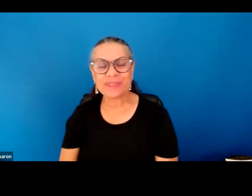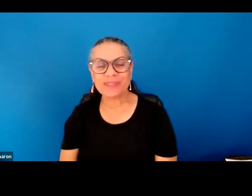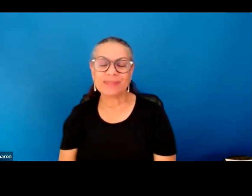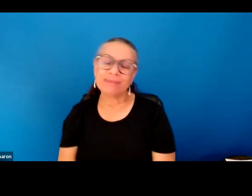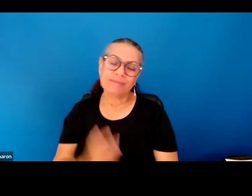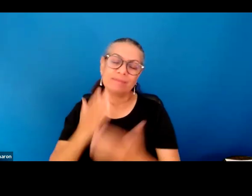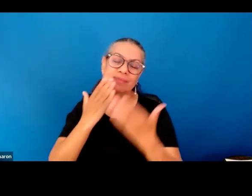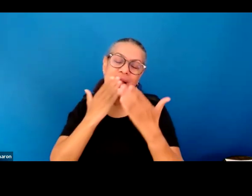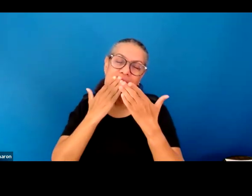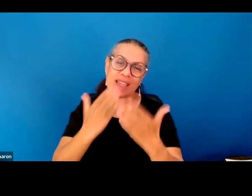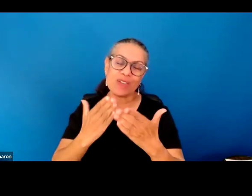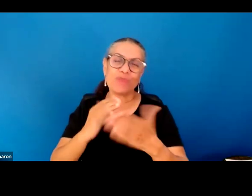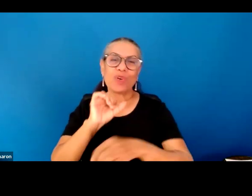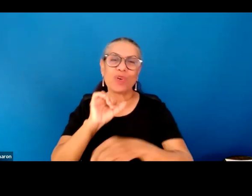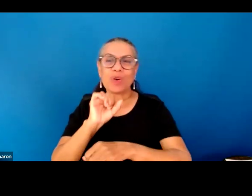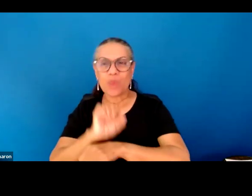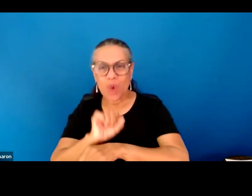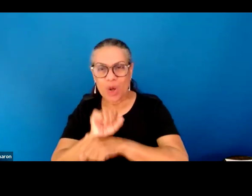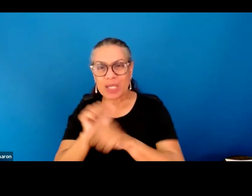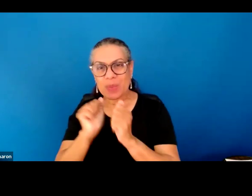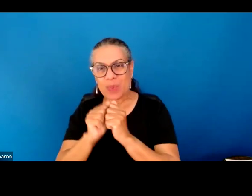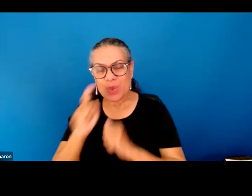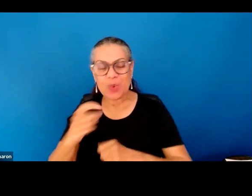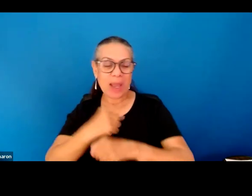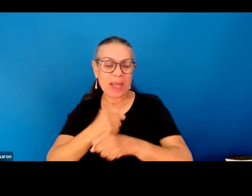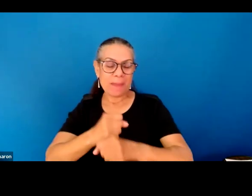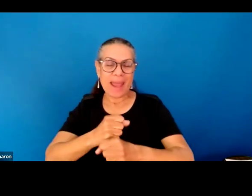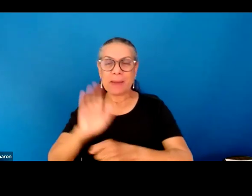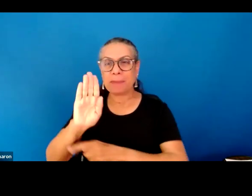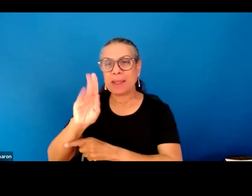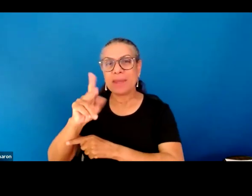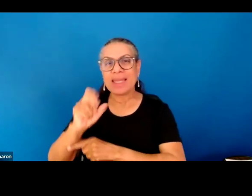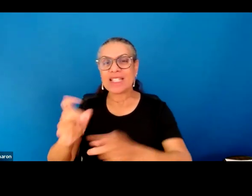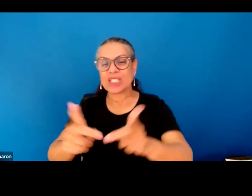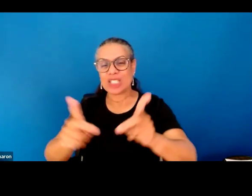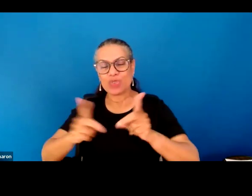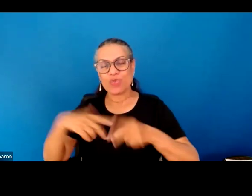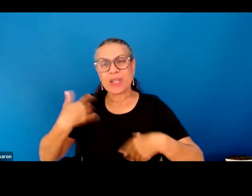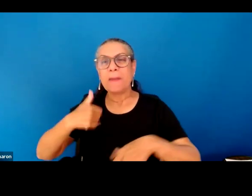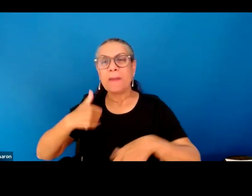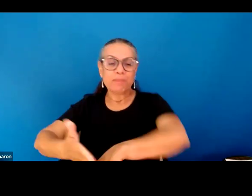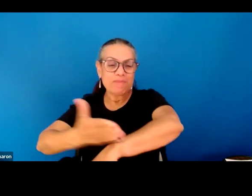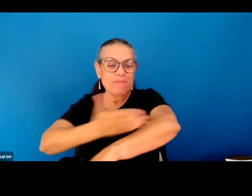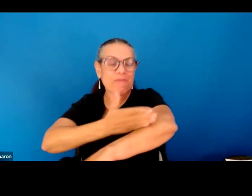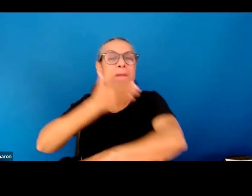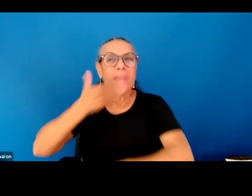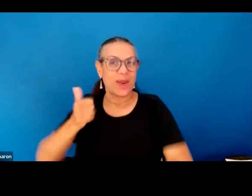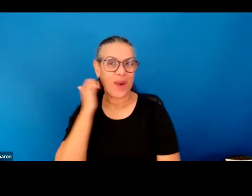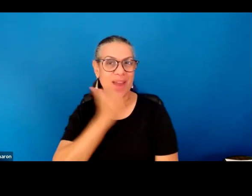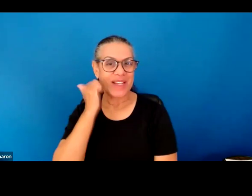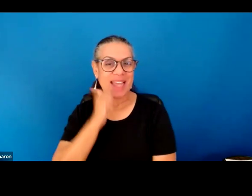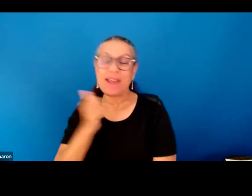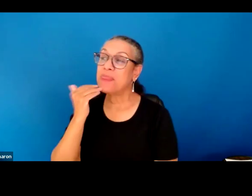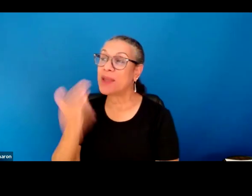really thankful for the partnership and the opportunity to make our district better every single day with you on the seat. Thank